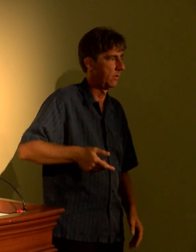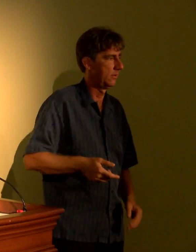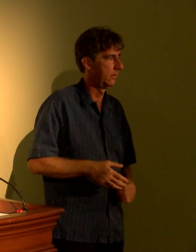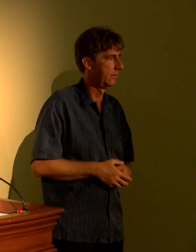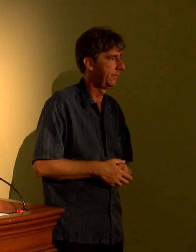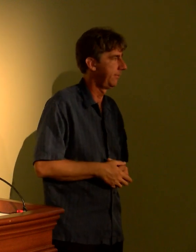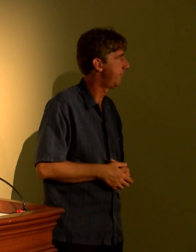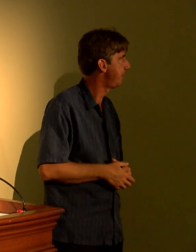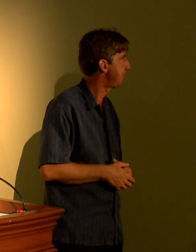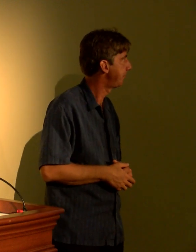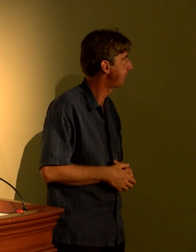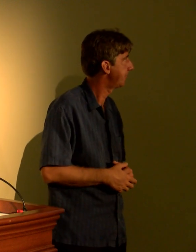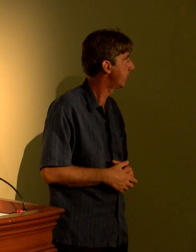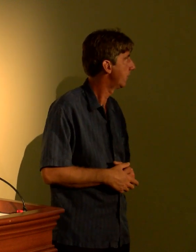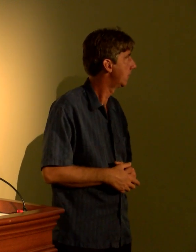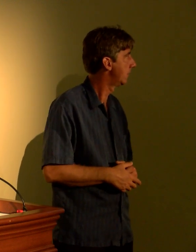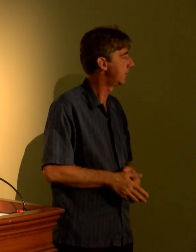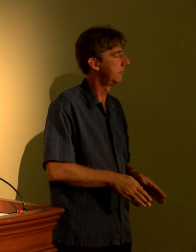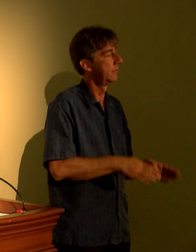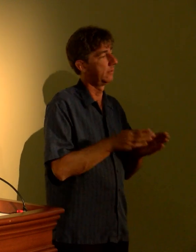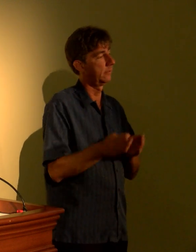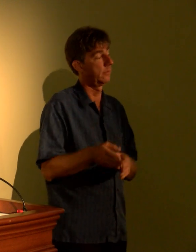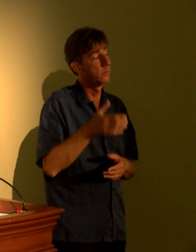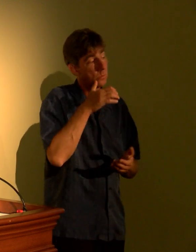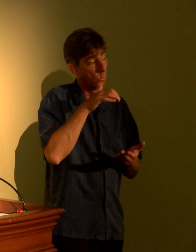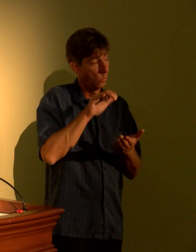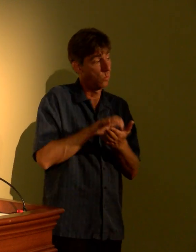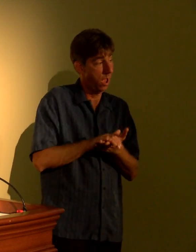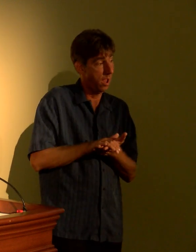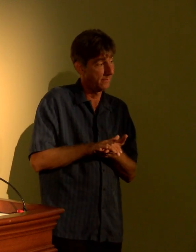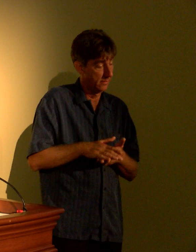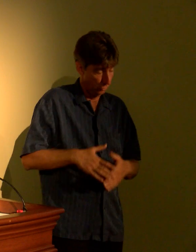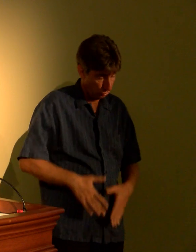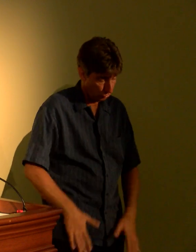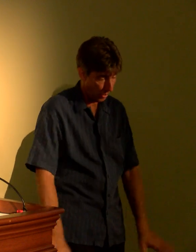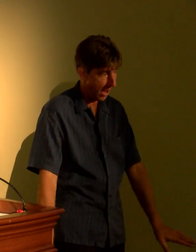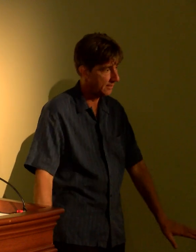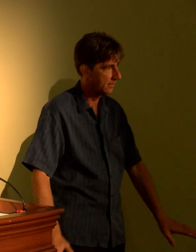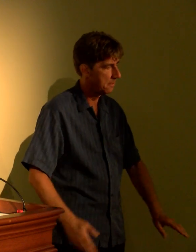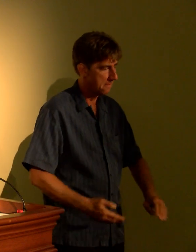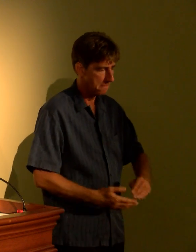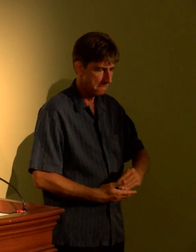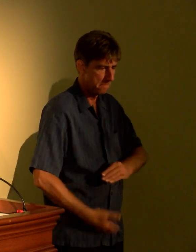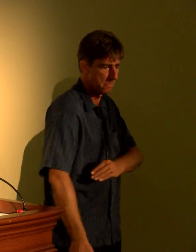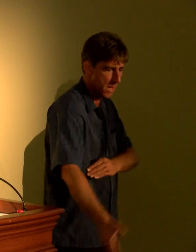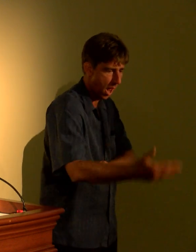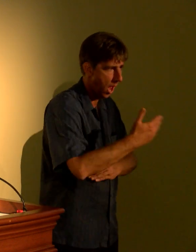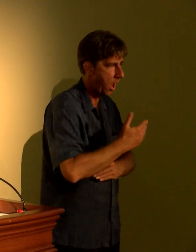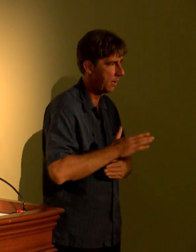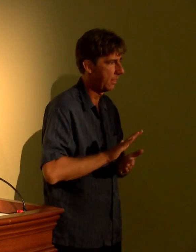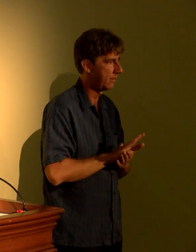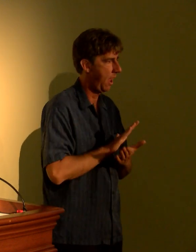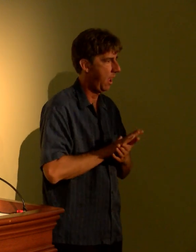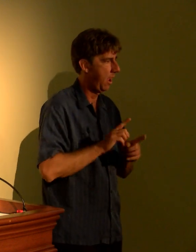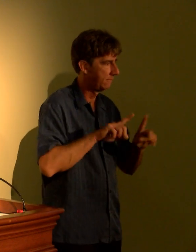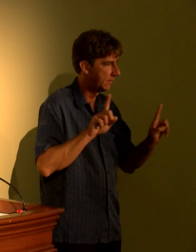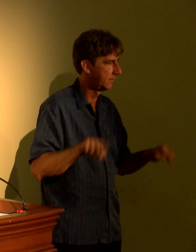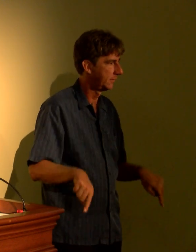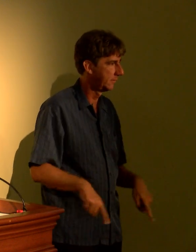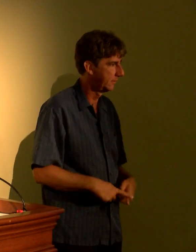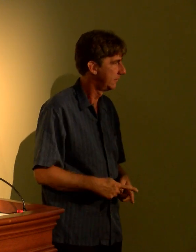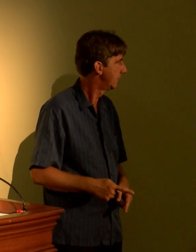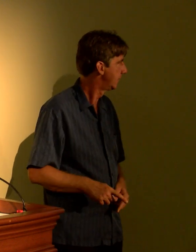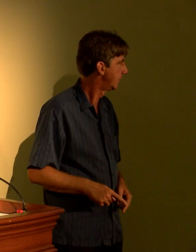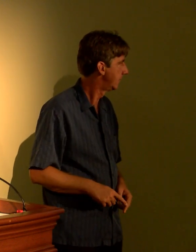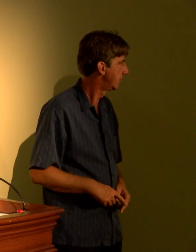the Mrs. Cutts' dress extends beyond the canvas, which I think adds stability